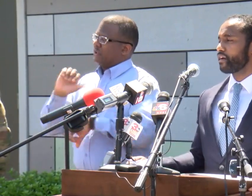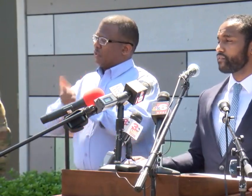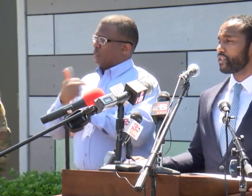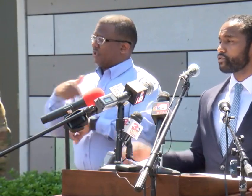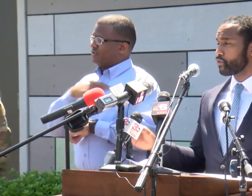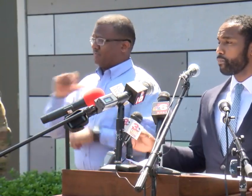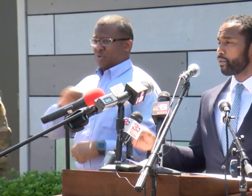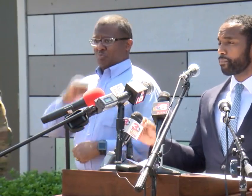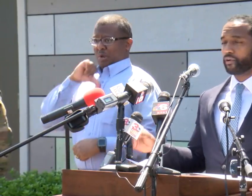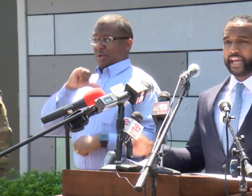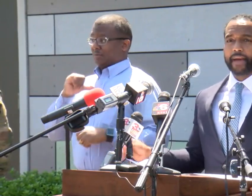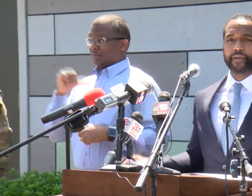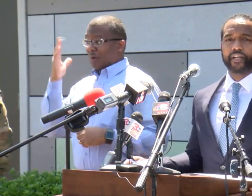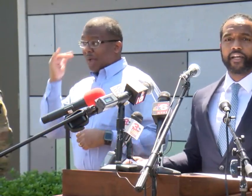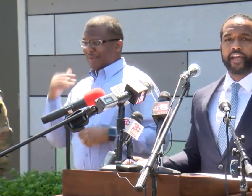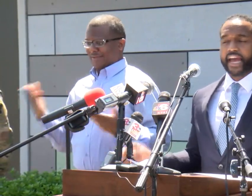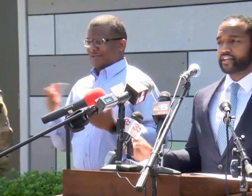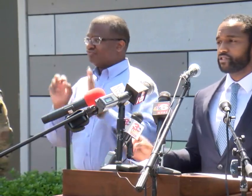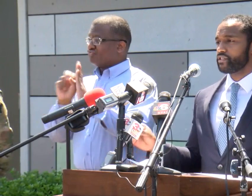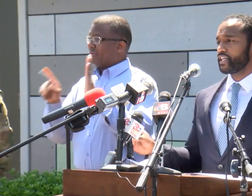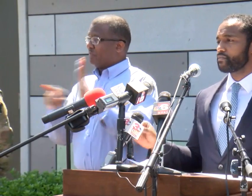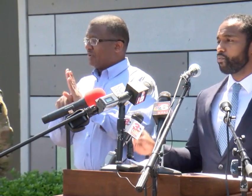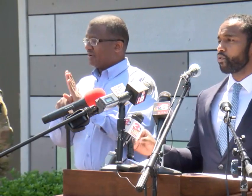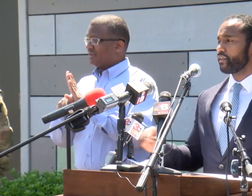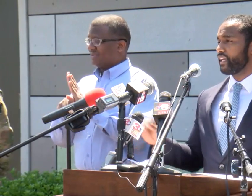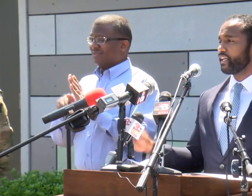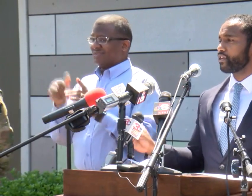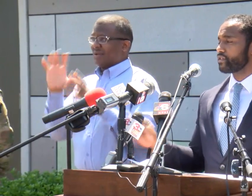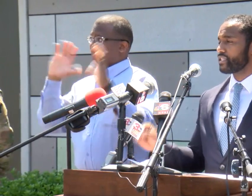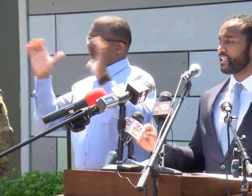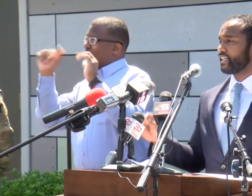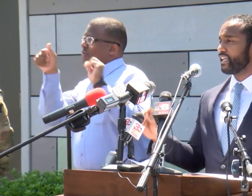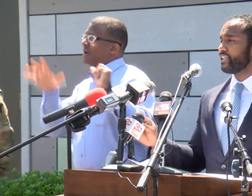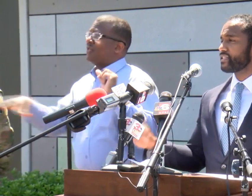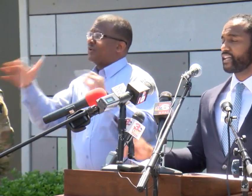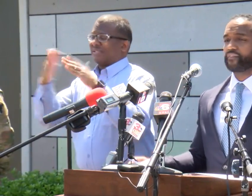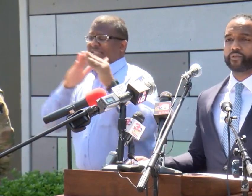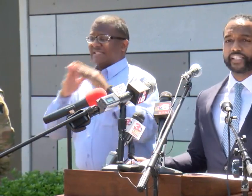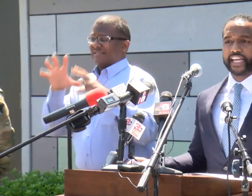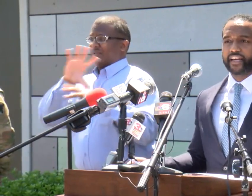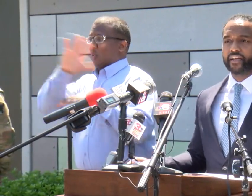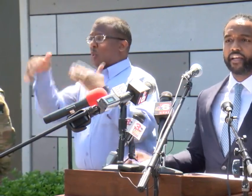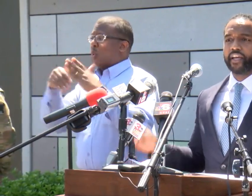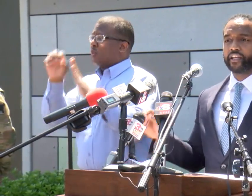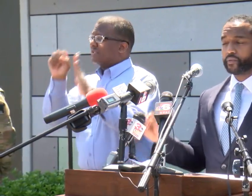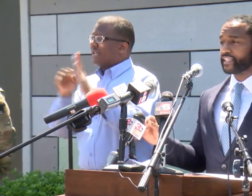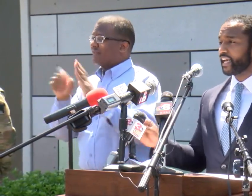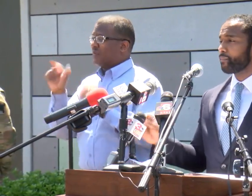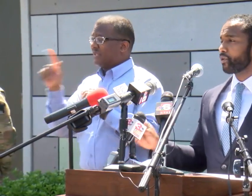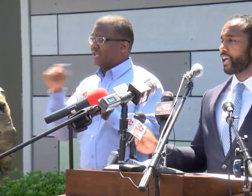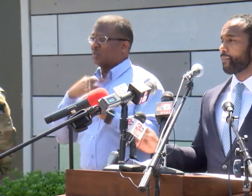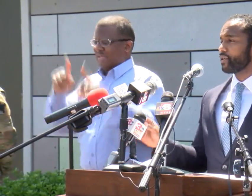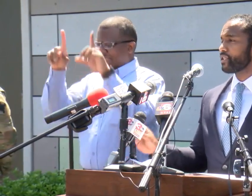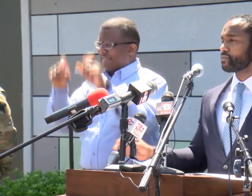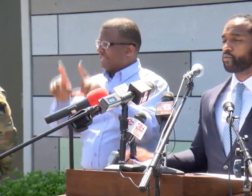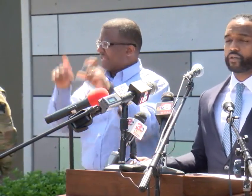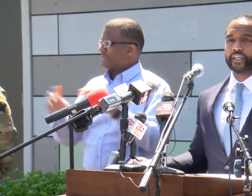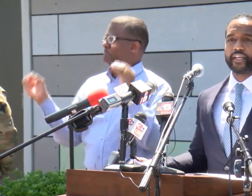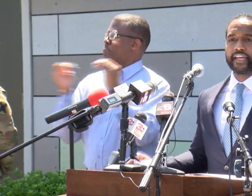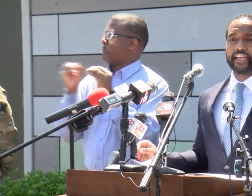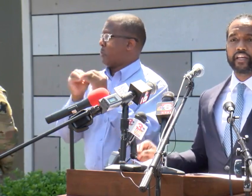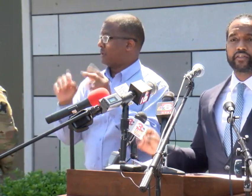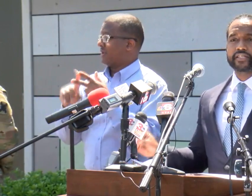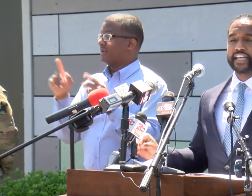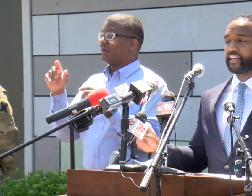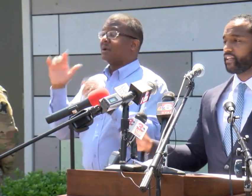very proud of, is that Shreveport per capita actually tests more than any other city in the state of Louisiana. And Louisiana per capita tests more